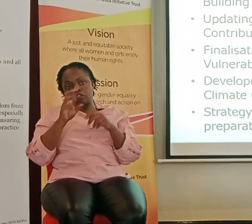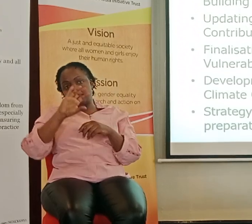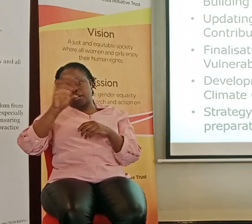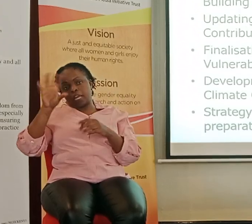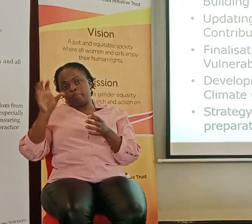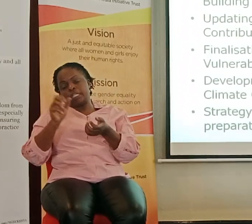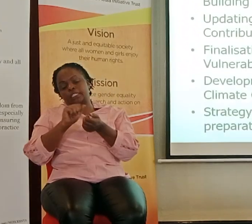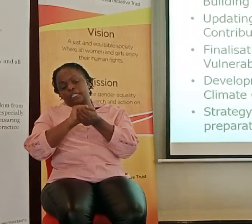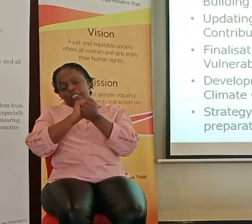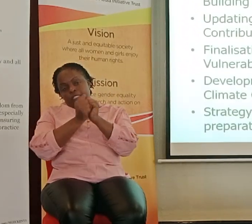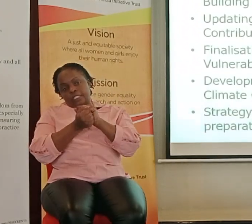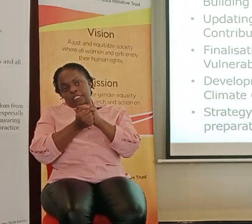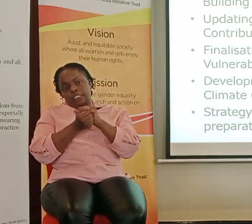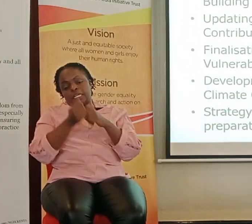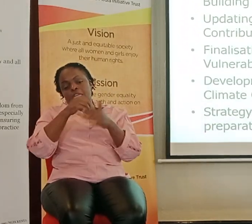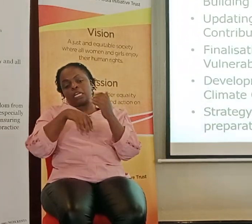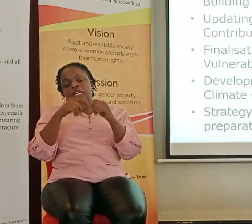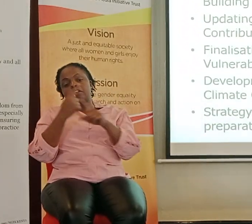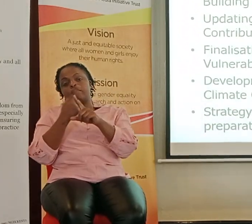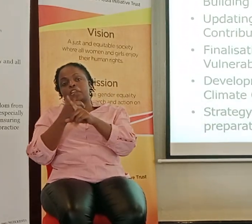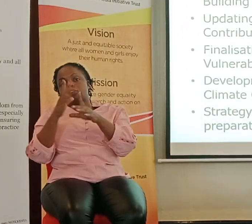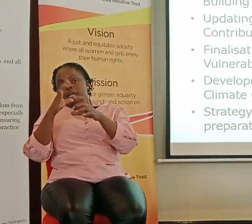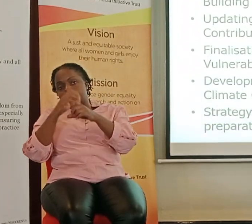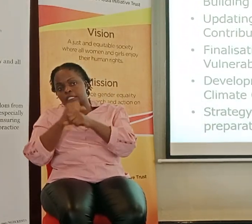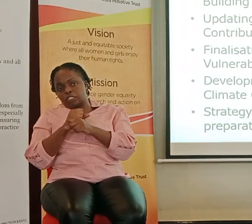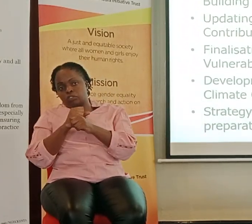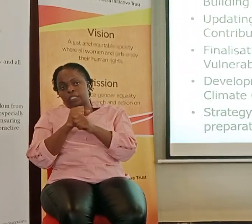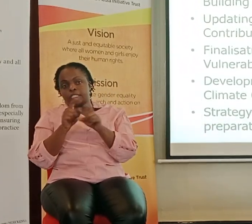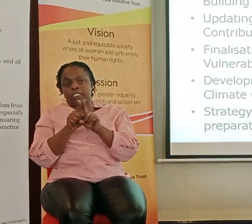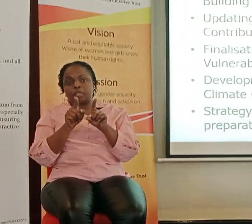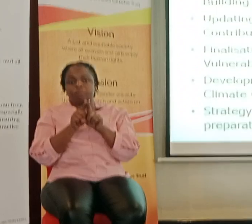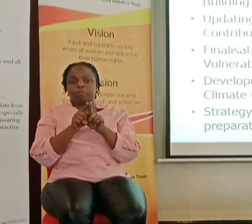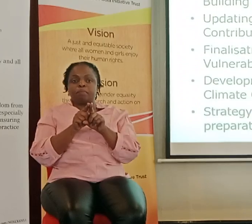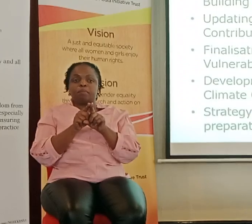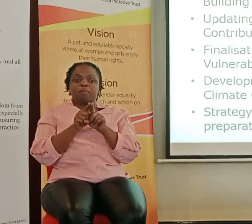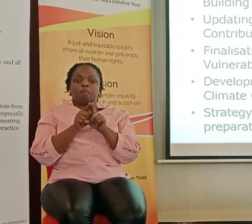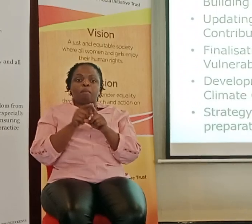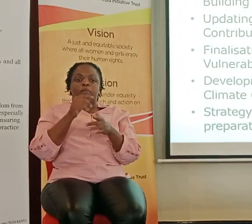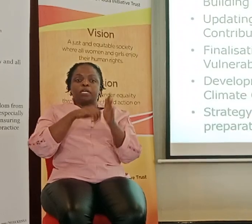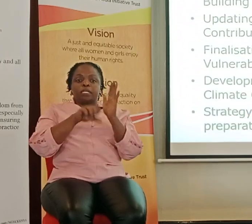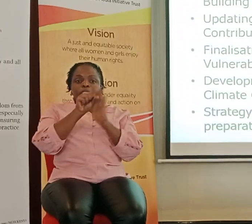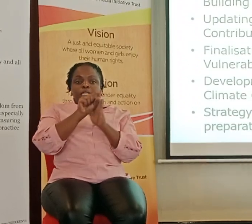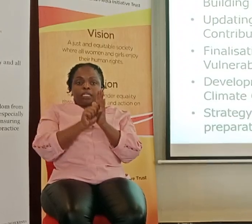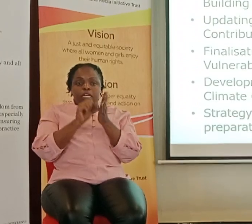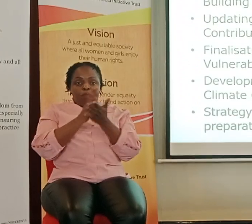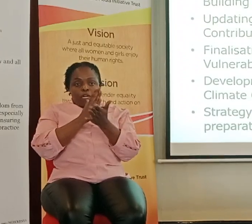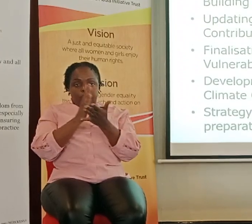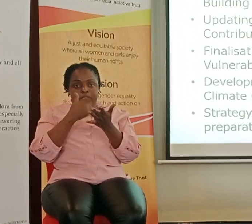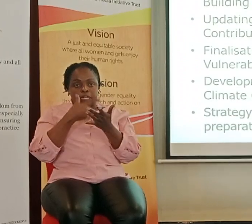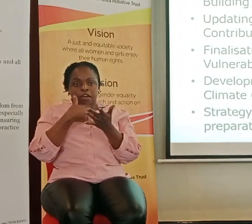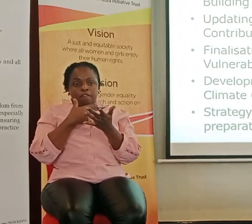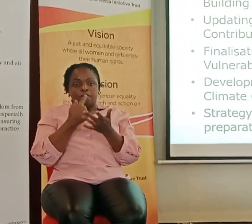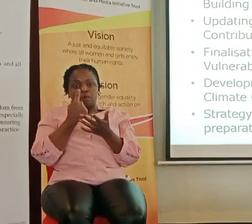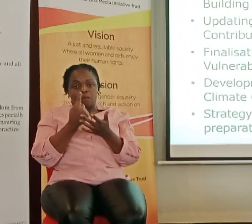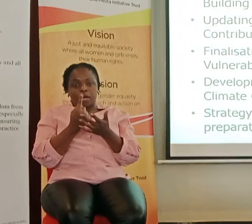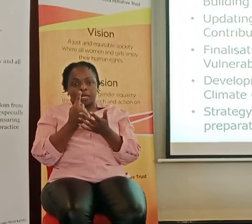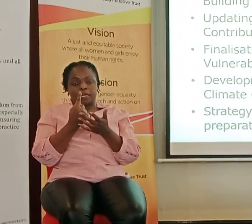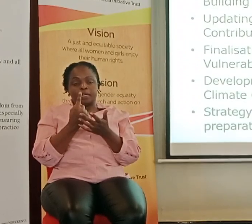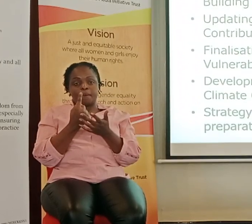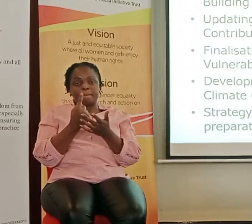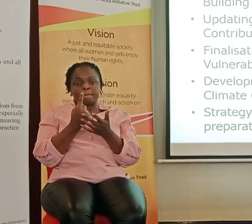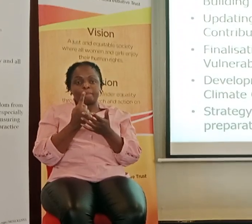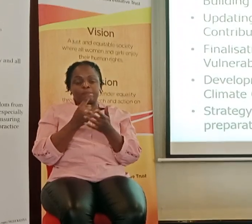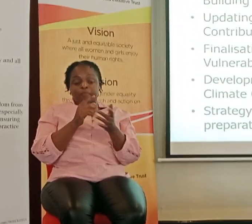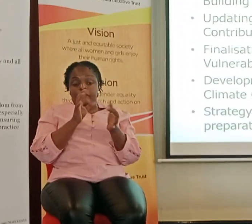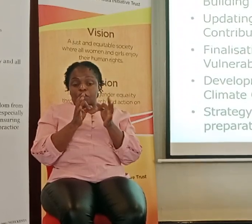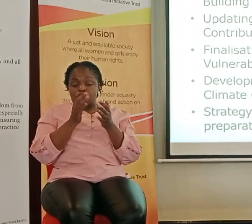their institutions or sectors. And so even within the State Department, we have one. So